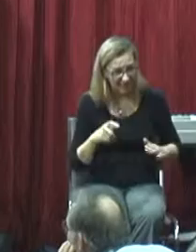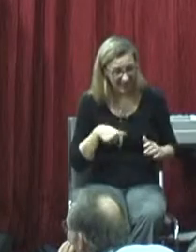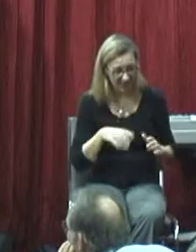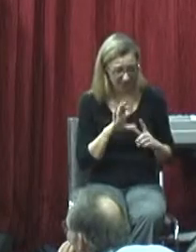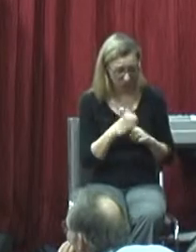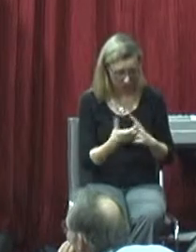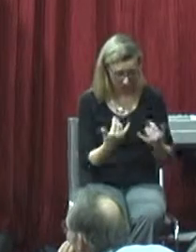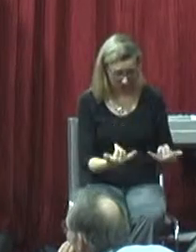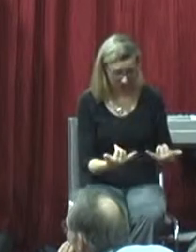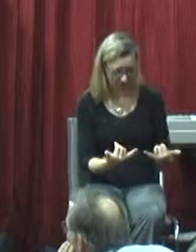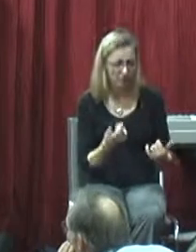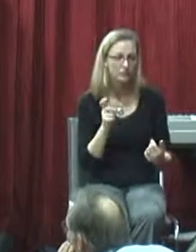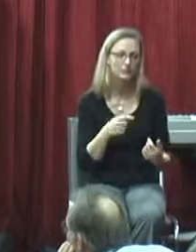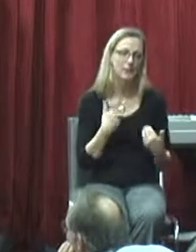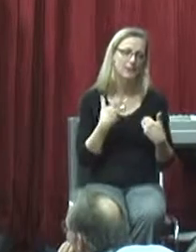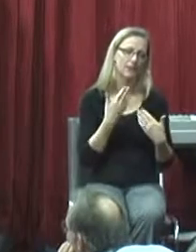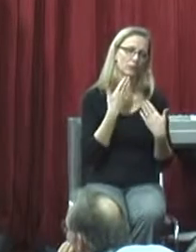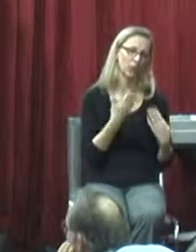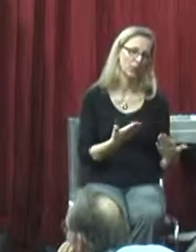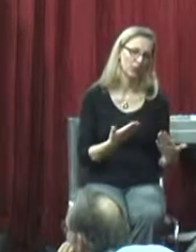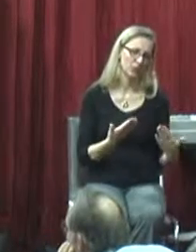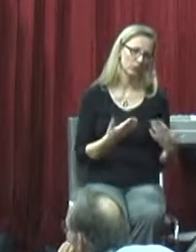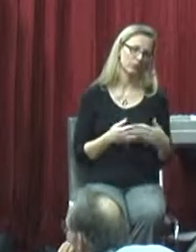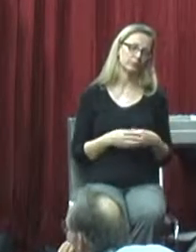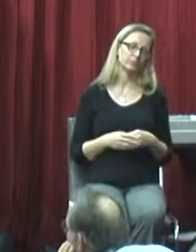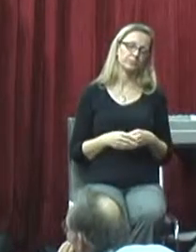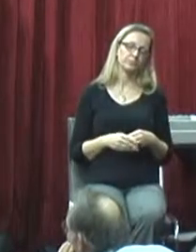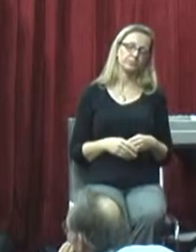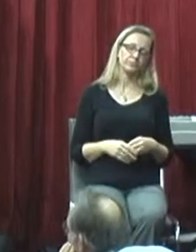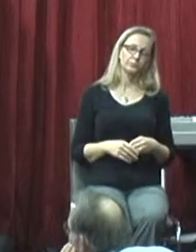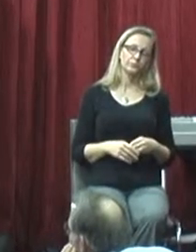we get ourselves into or other people get us into, but just the culture we're in.